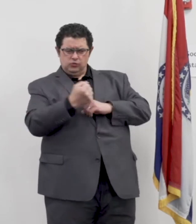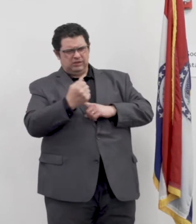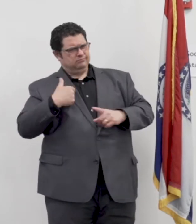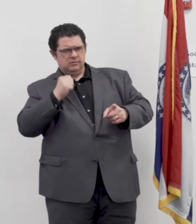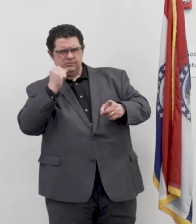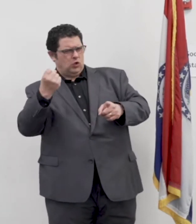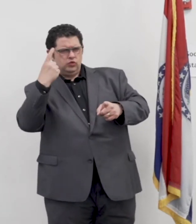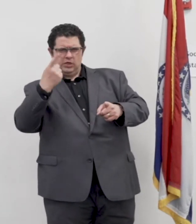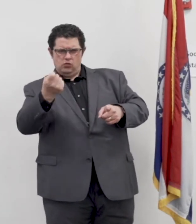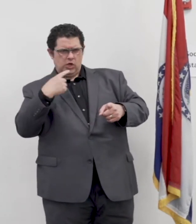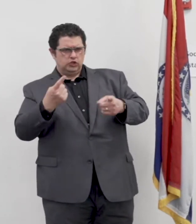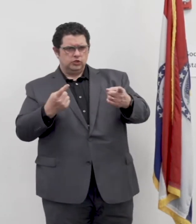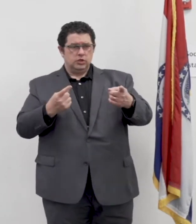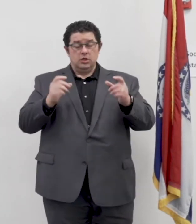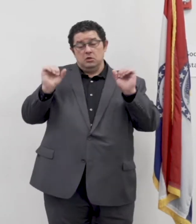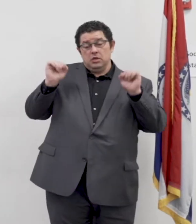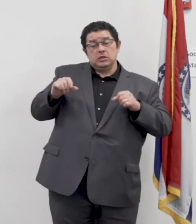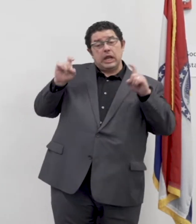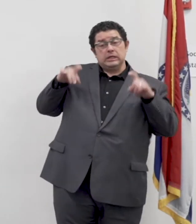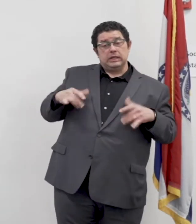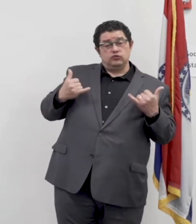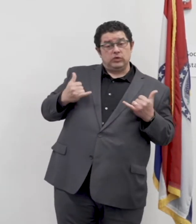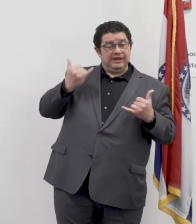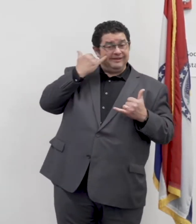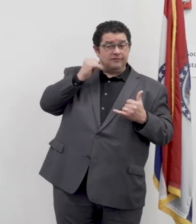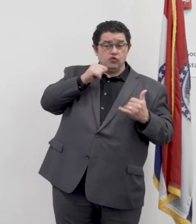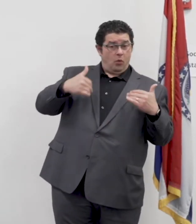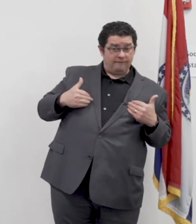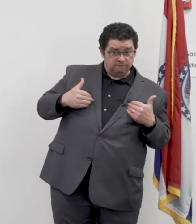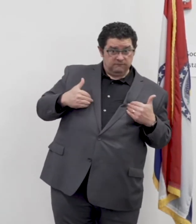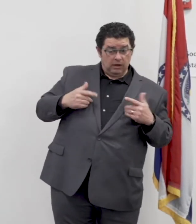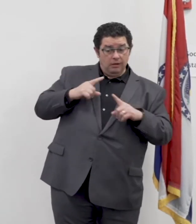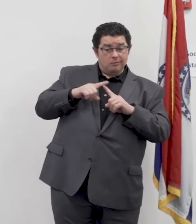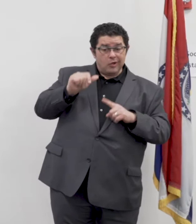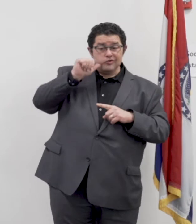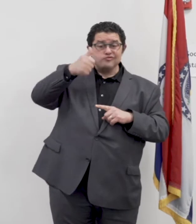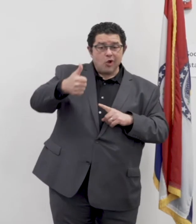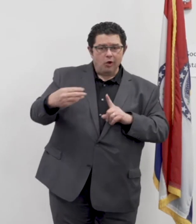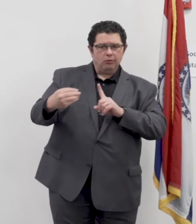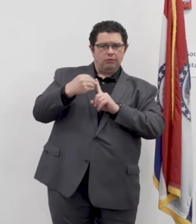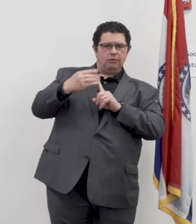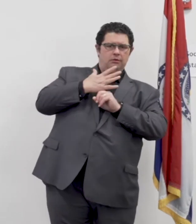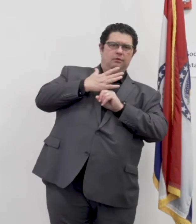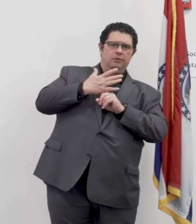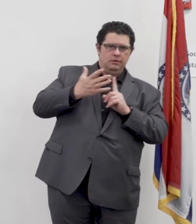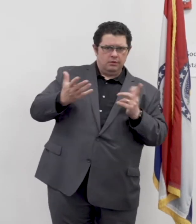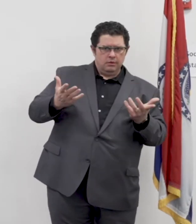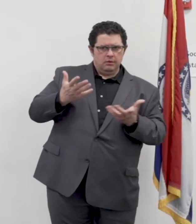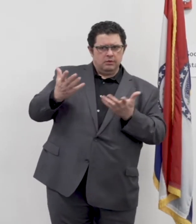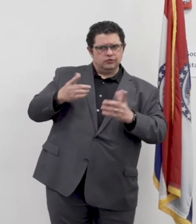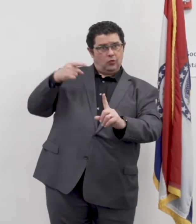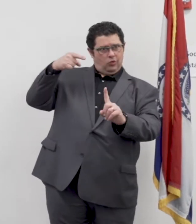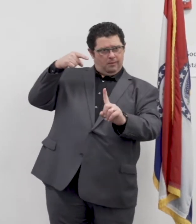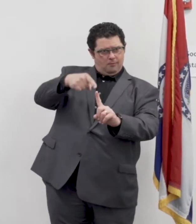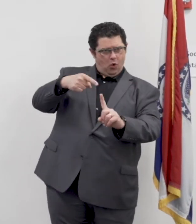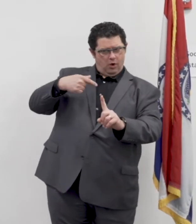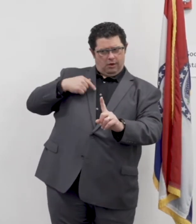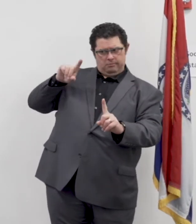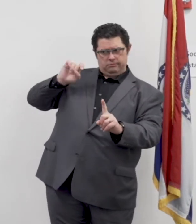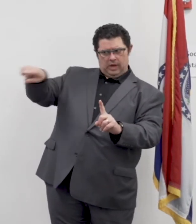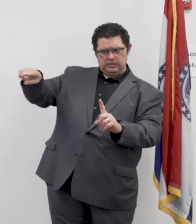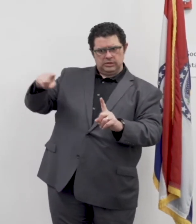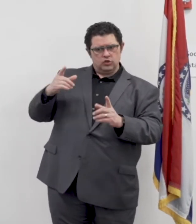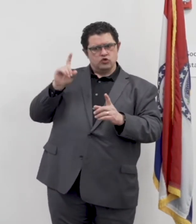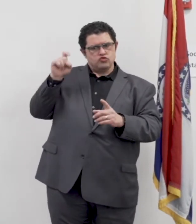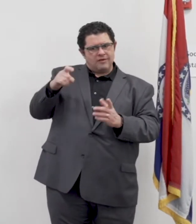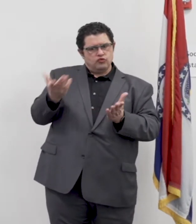test today as if you don't have the virus, right, and tomorrow you catch it, or right. You know, the point I'm making is you're going to have to